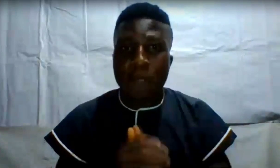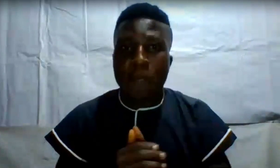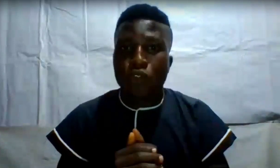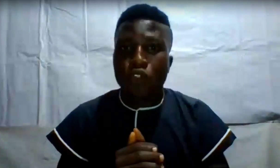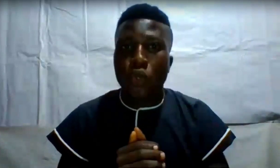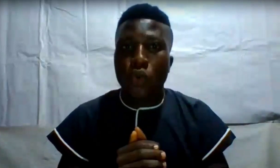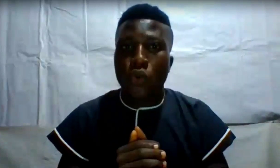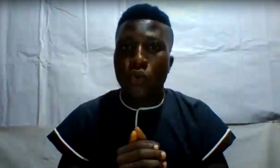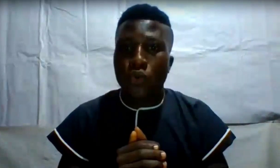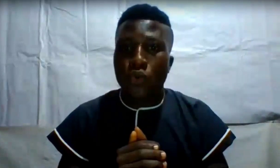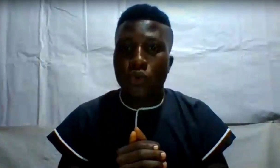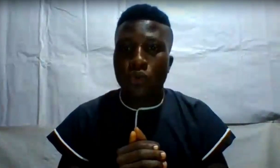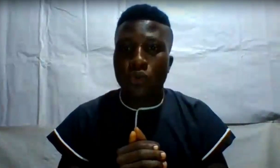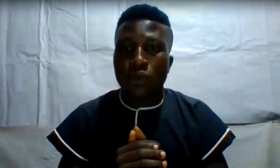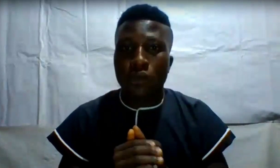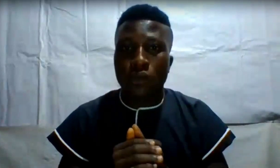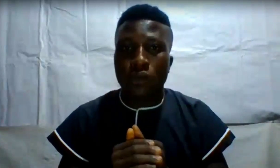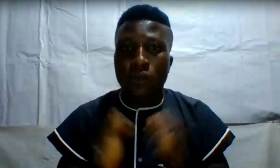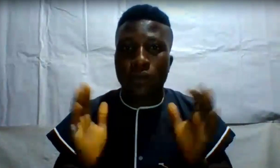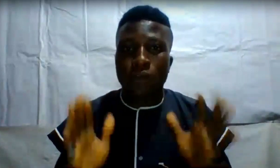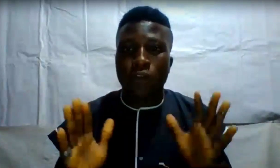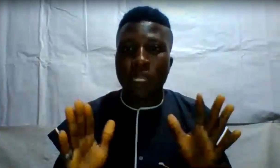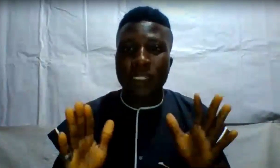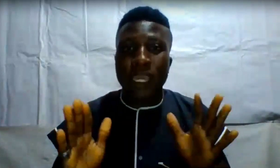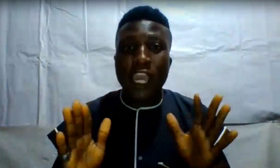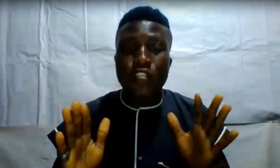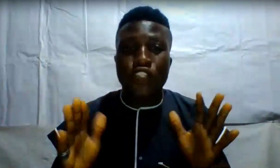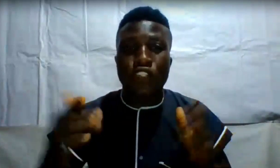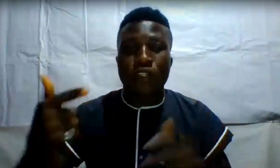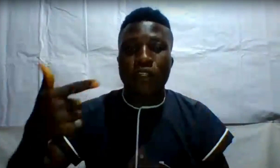So for letter H,